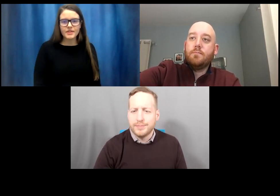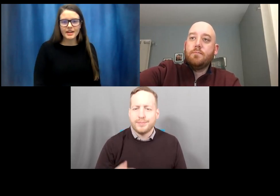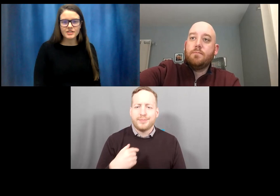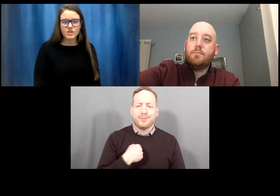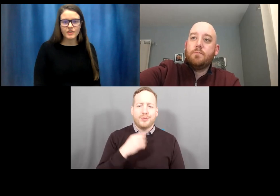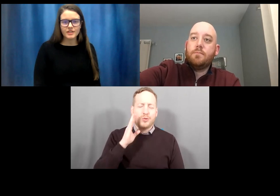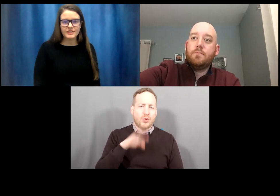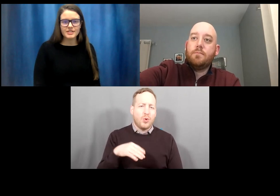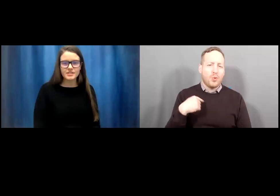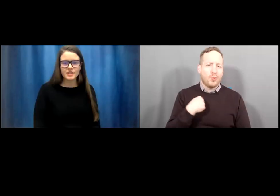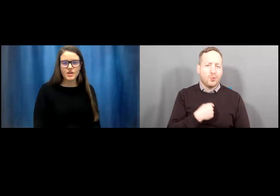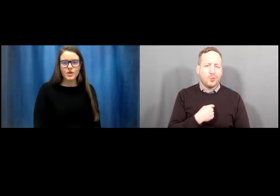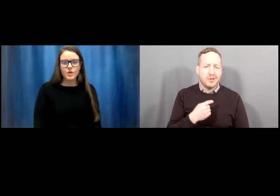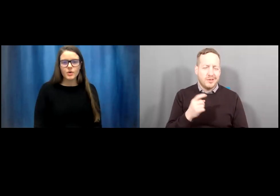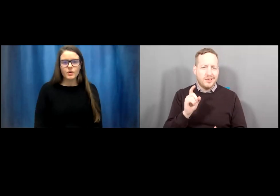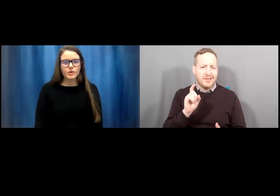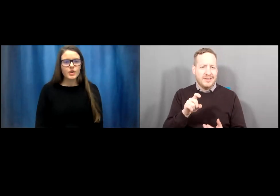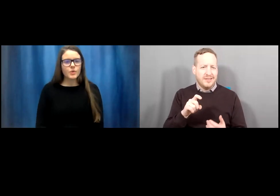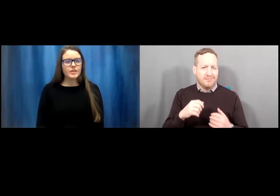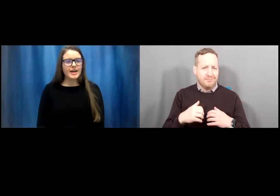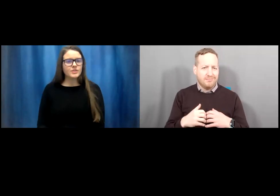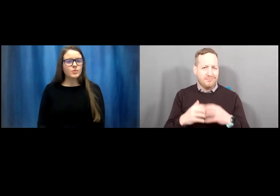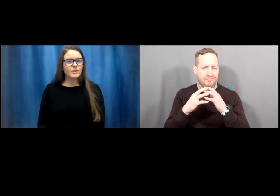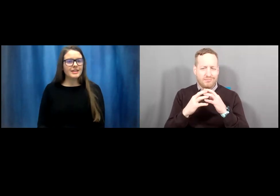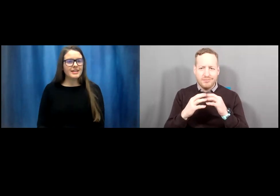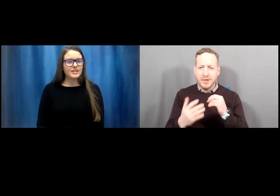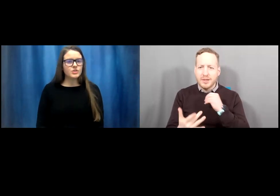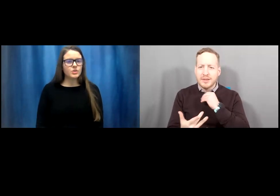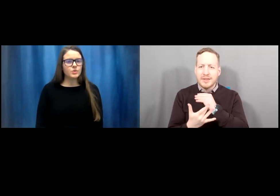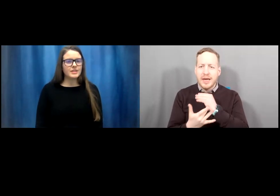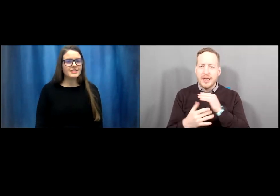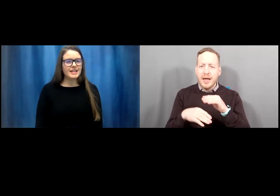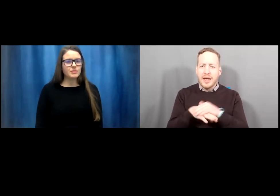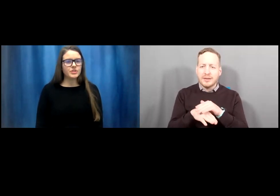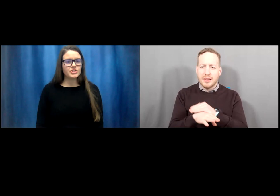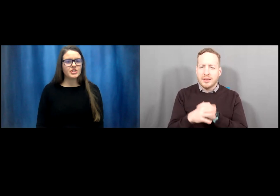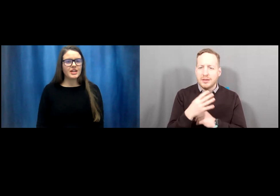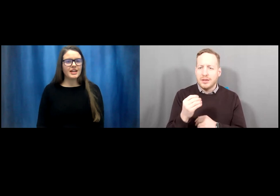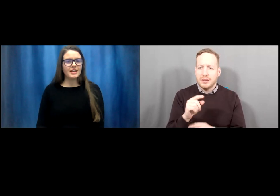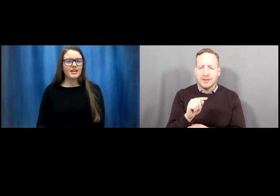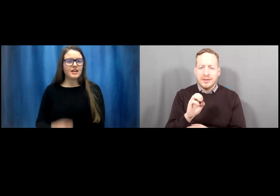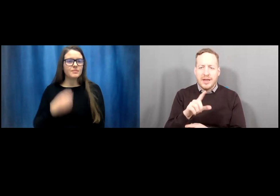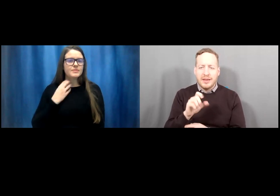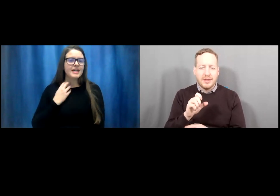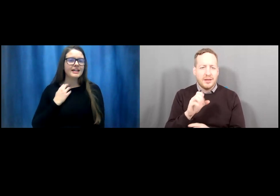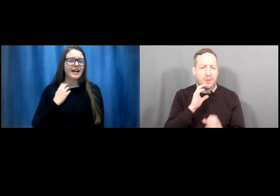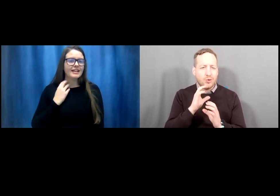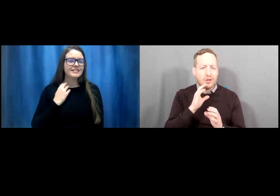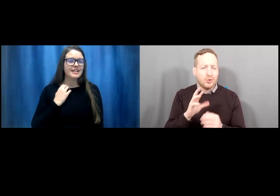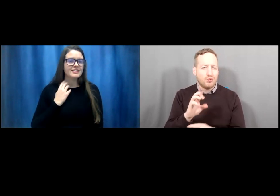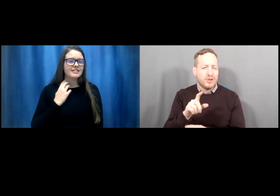The next on the list, know that we need to establish a